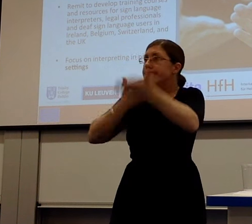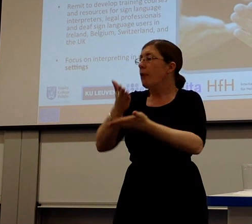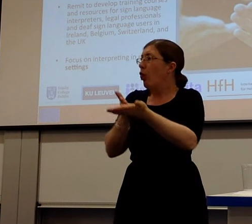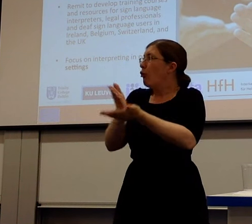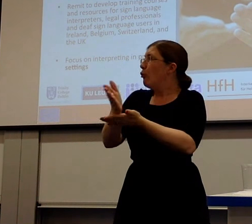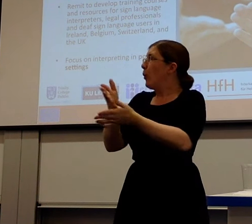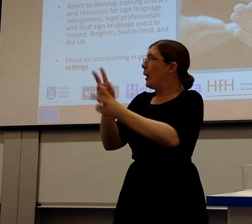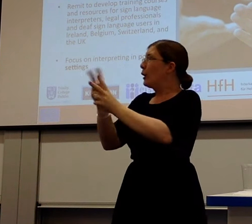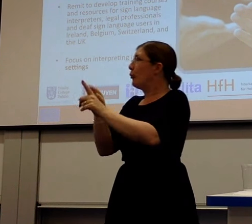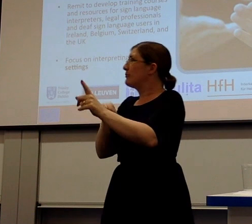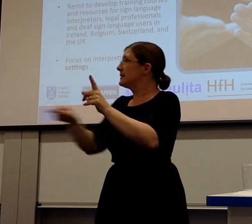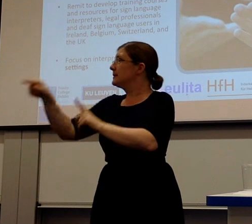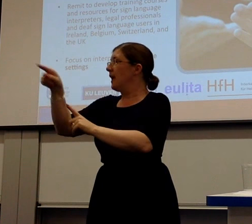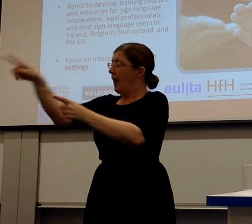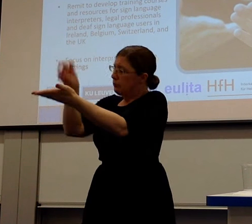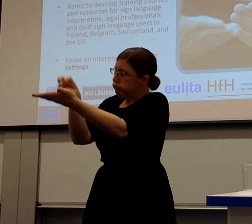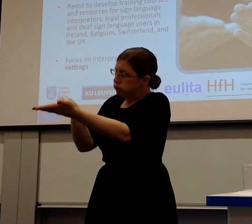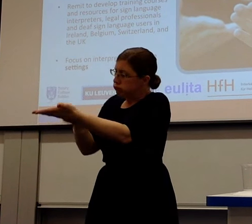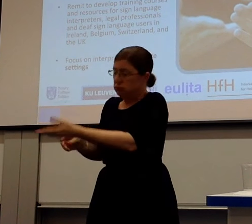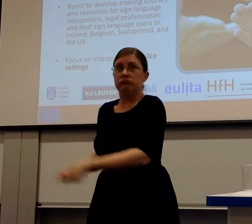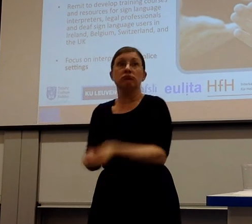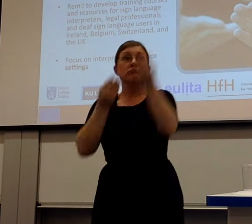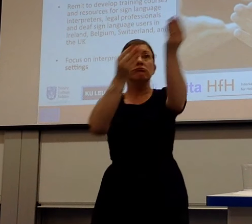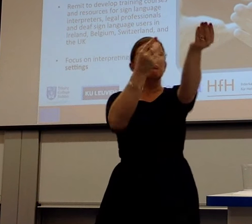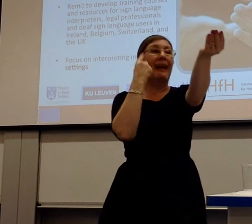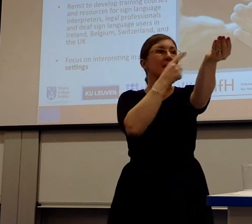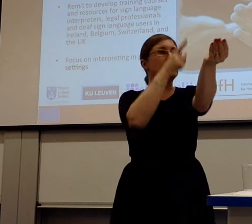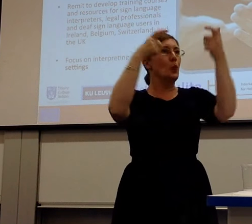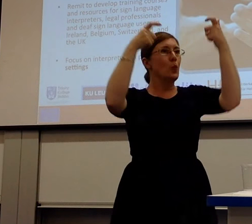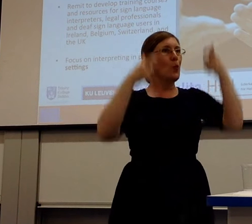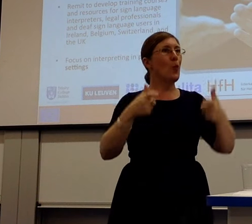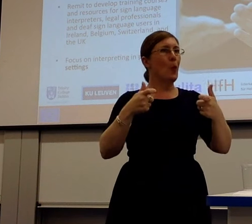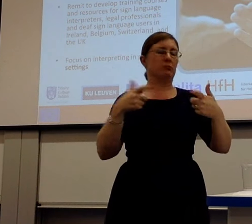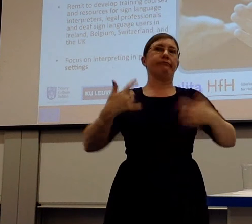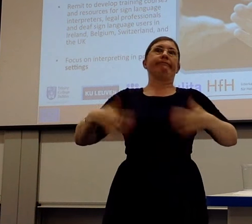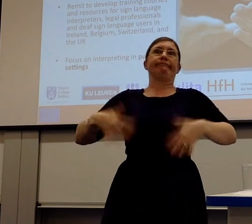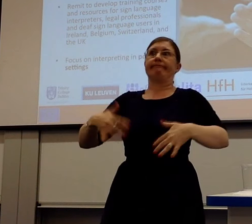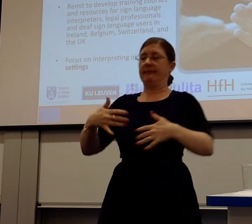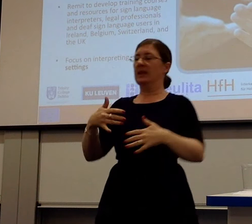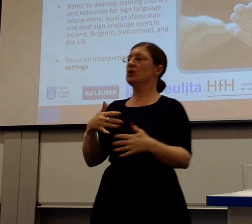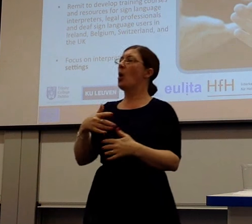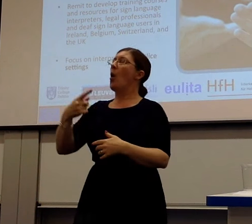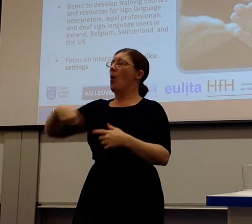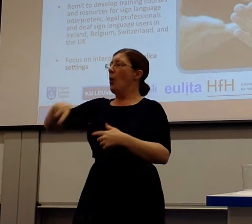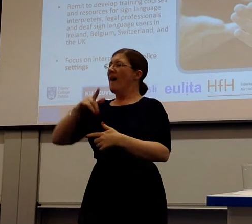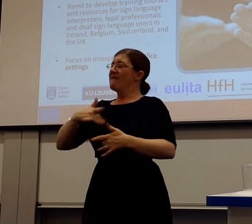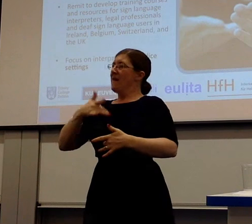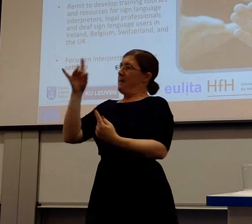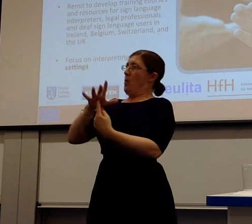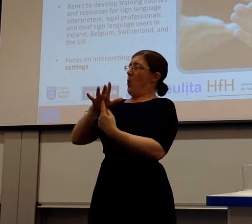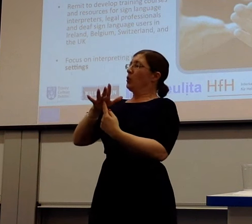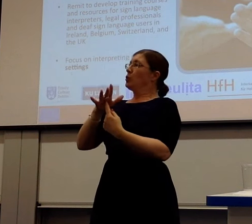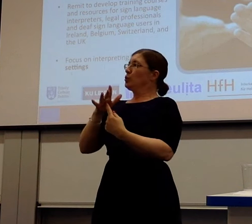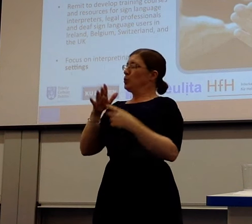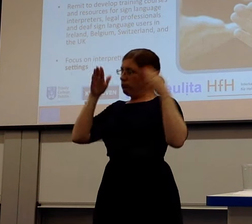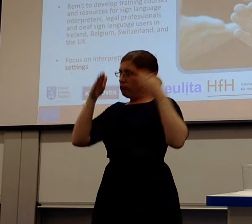your evidence as a witness to that crime is vital, and that all comes from that first police interview. So the importance of good